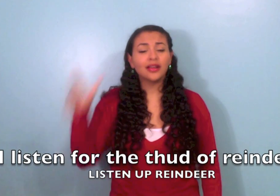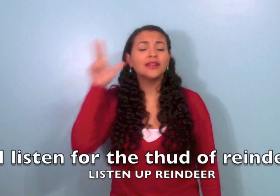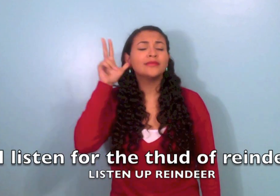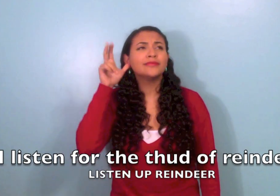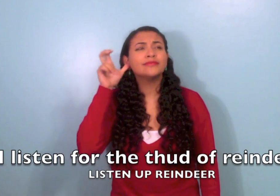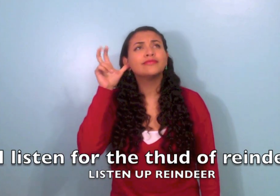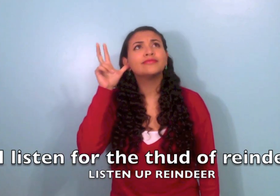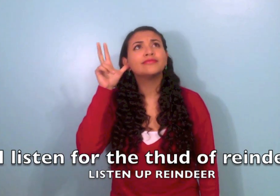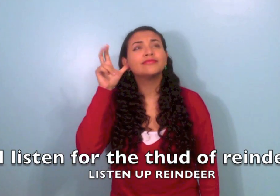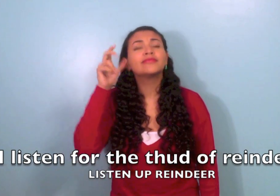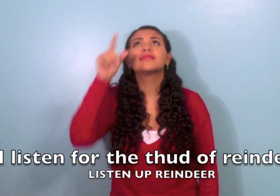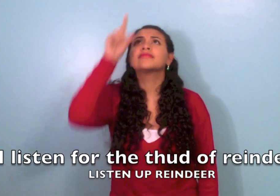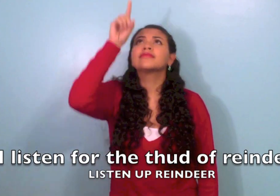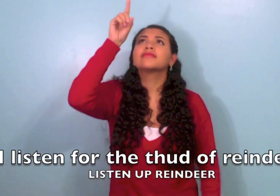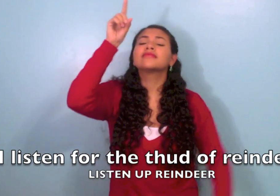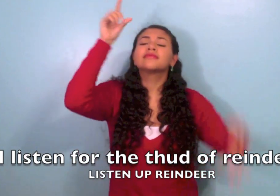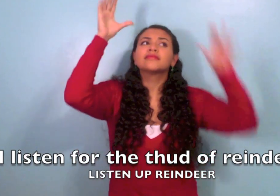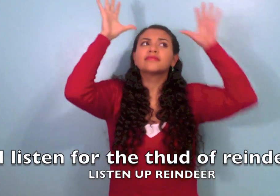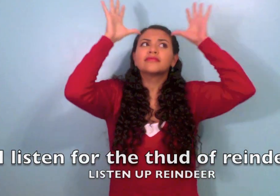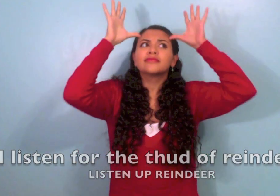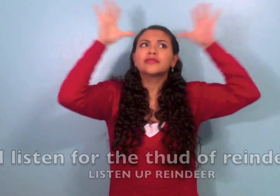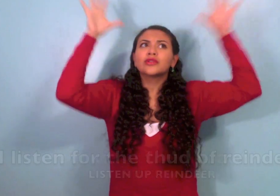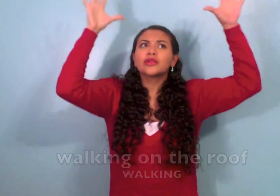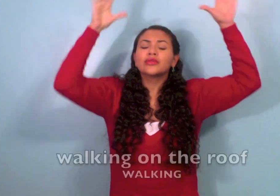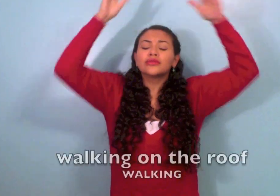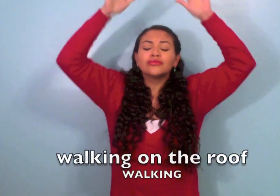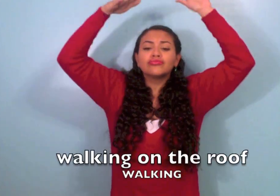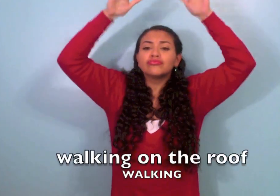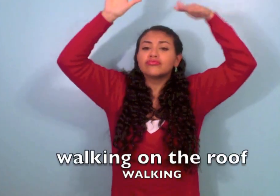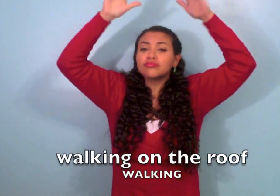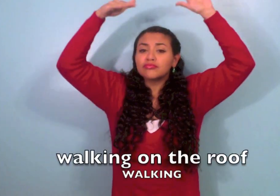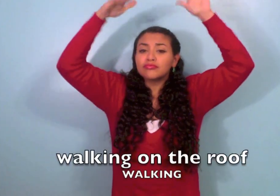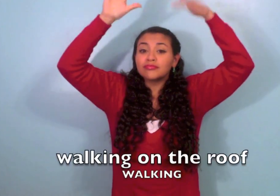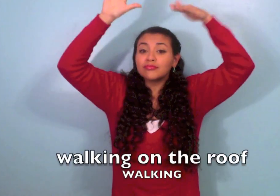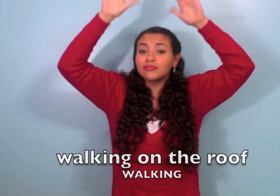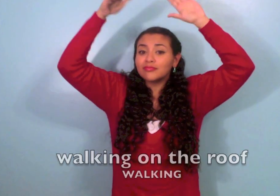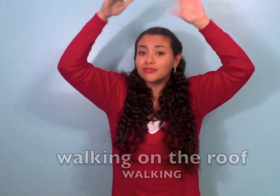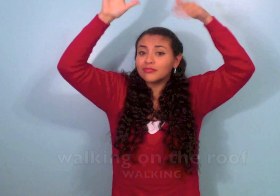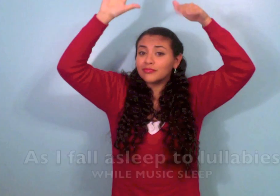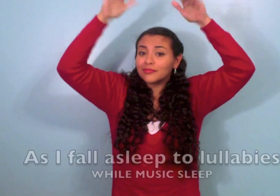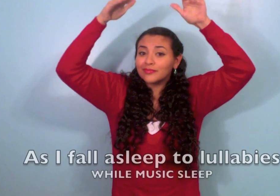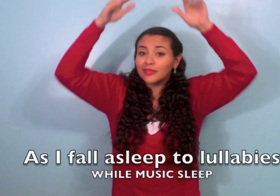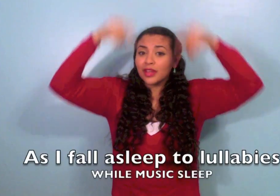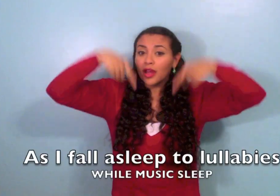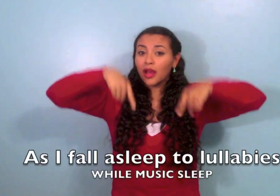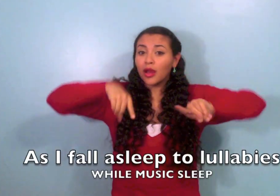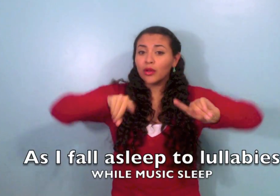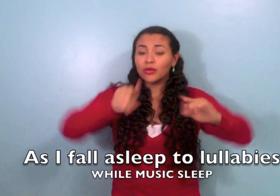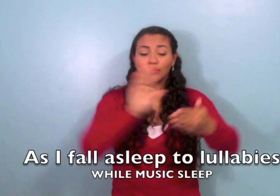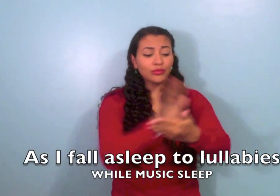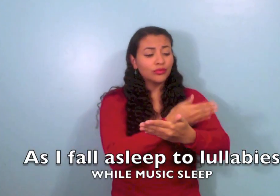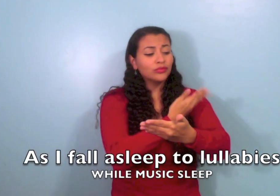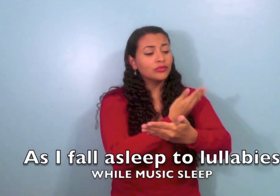I listen for the thud of reindeer walking on the roof. As I fall asleep